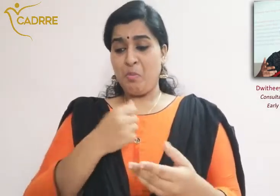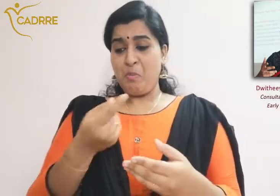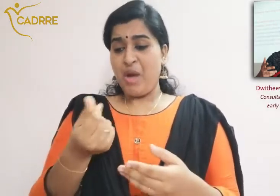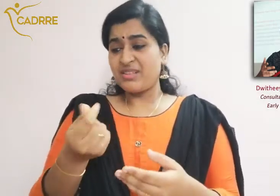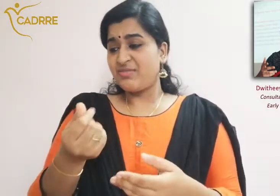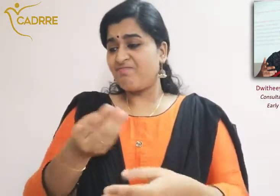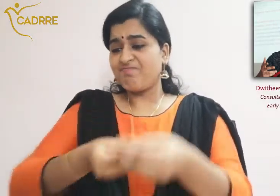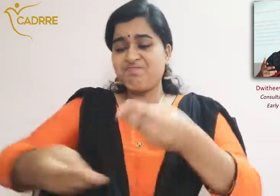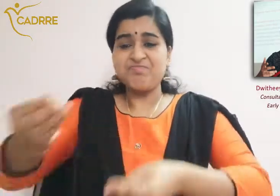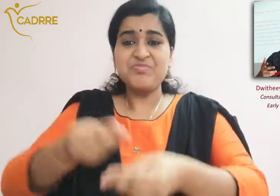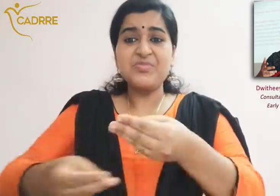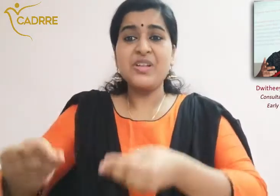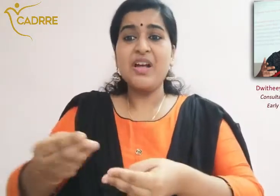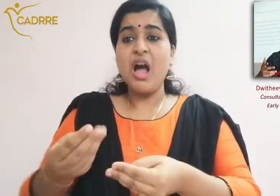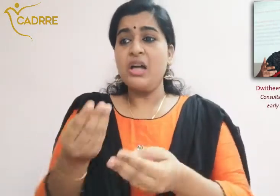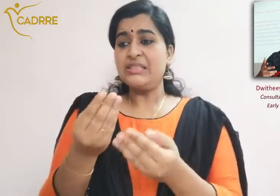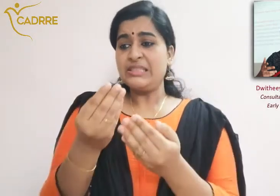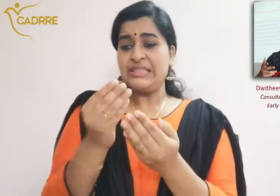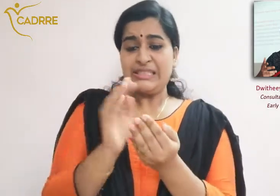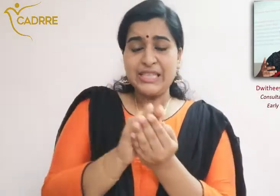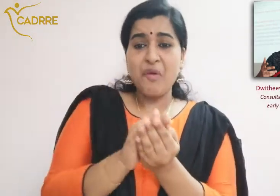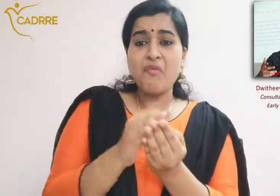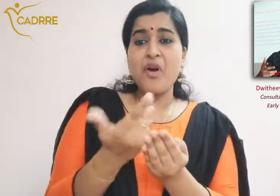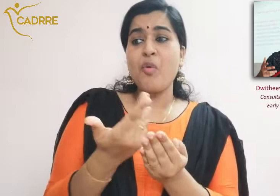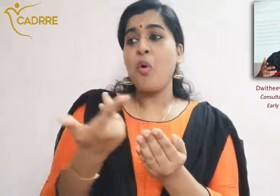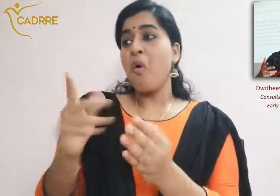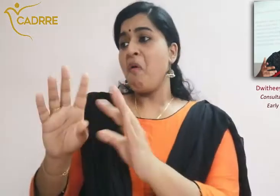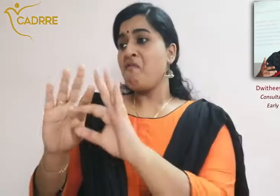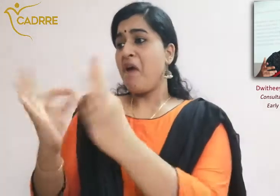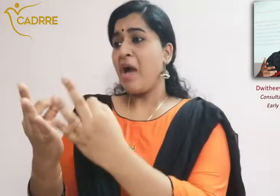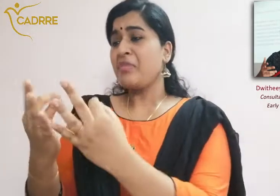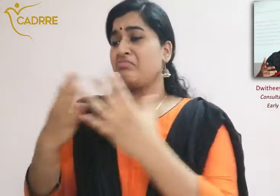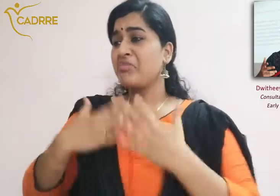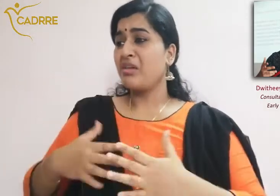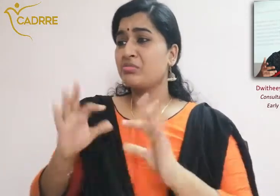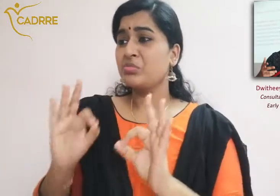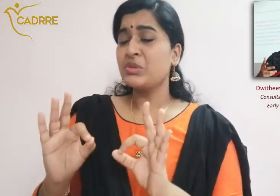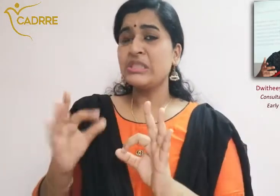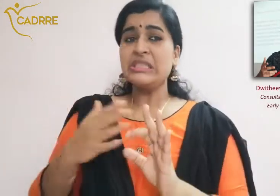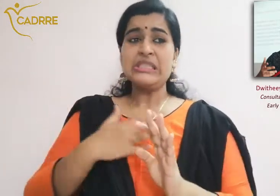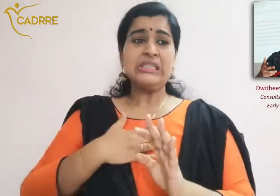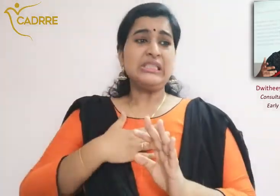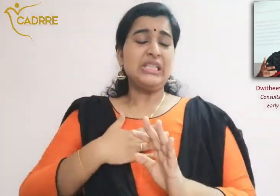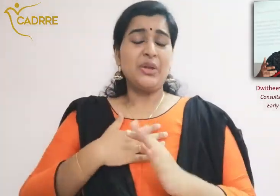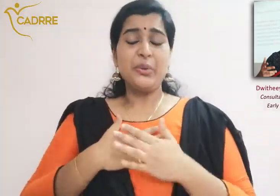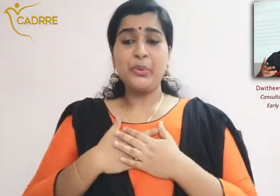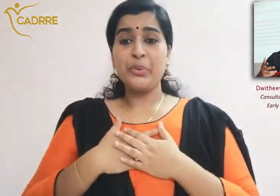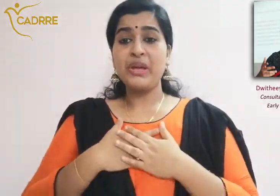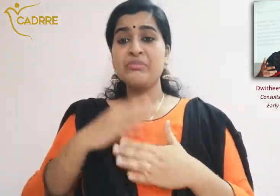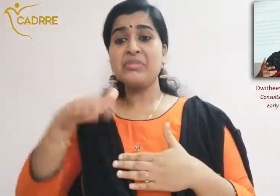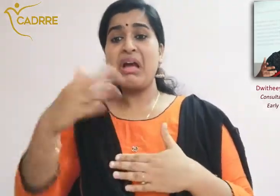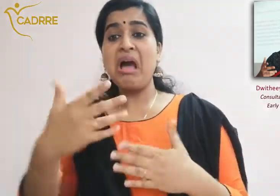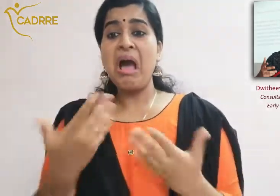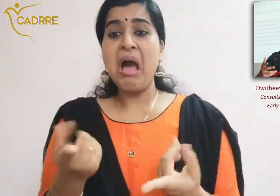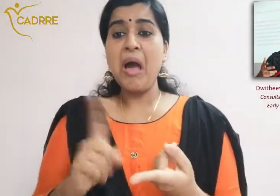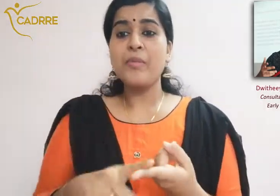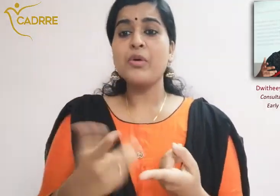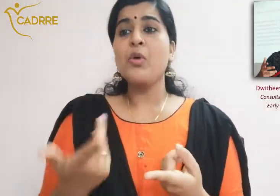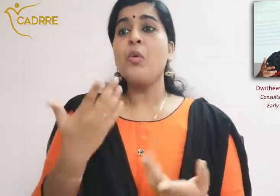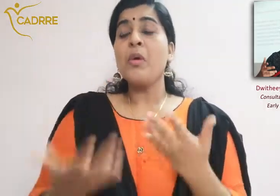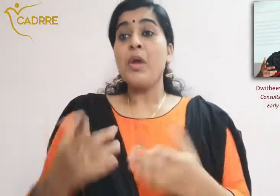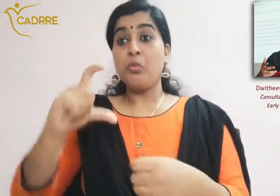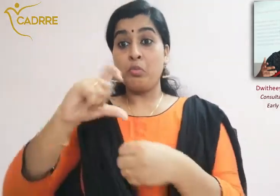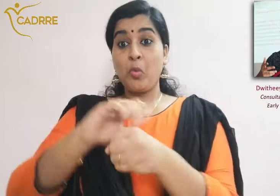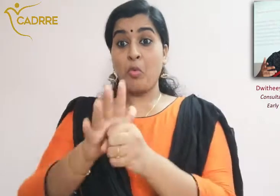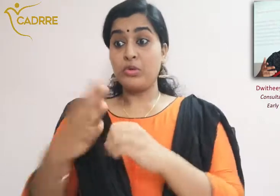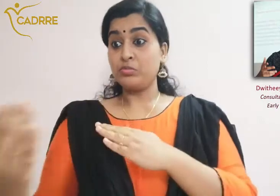your financial things, or you're worried about your family's health. The vulnerabilities to